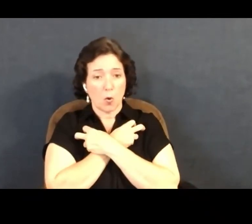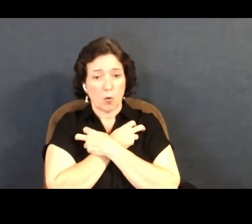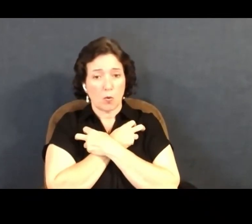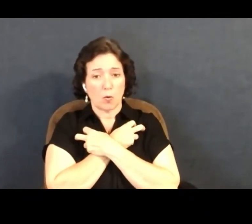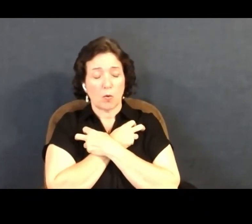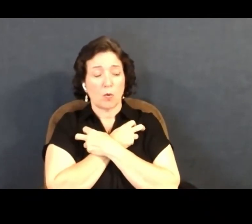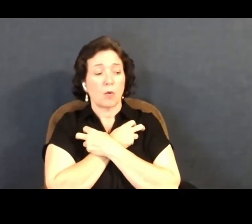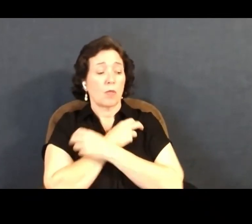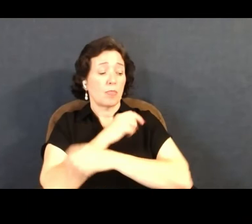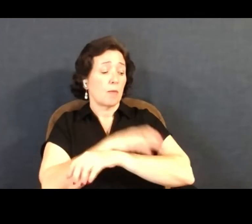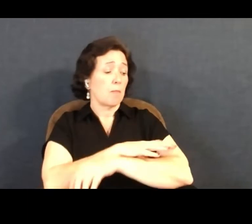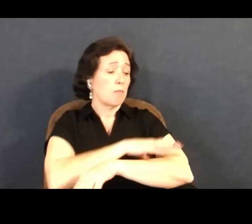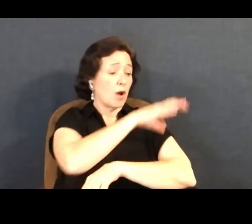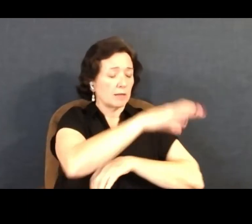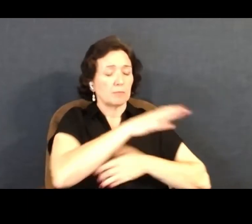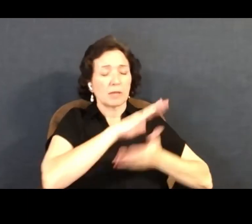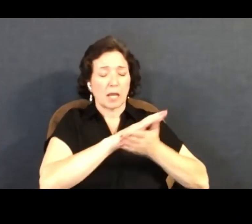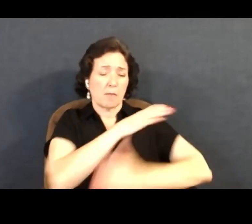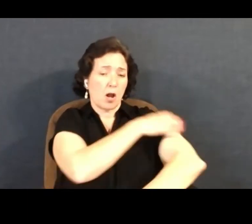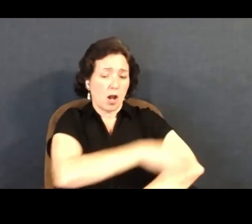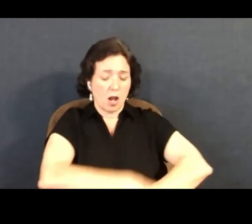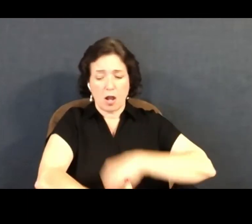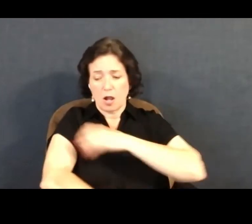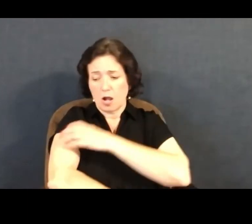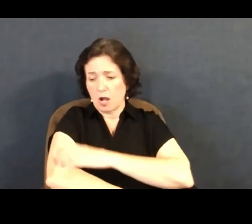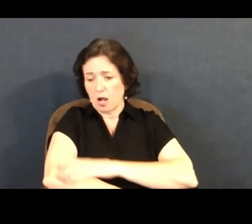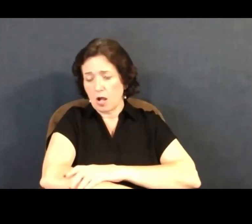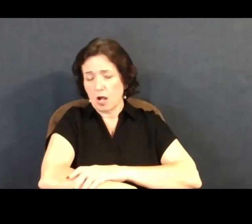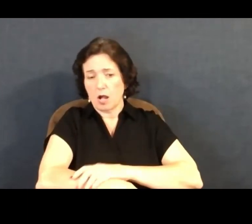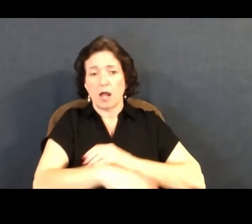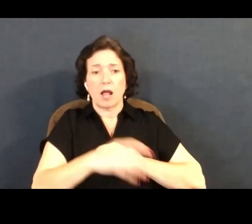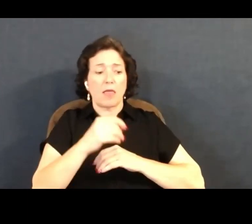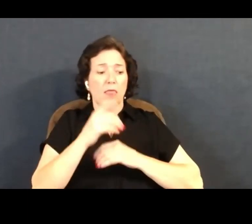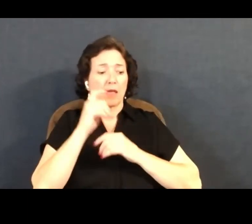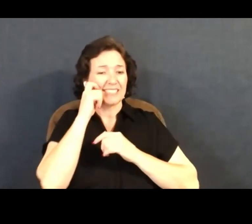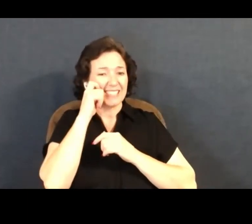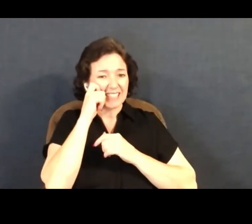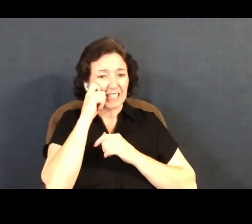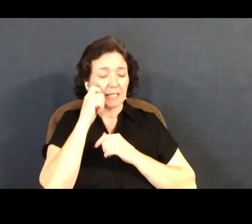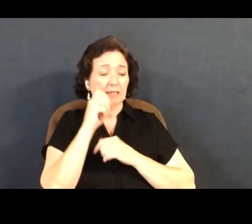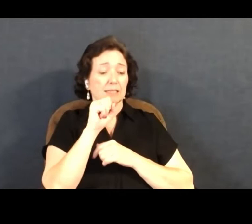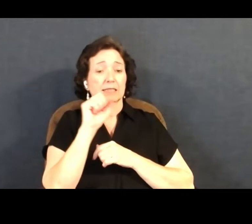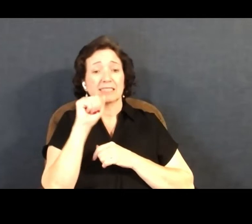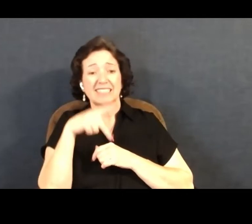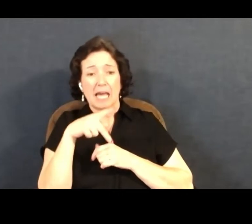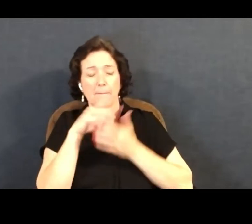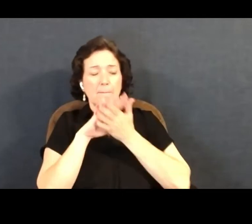became limb, and bark became skin, and sap became